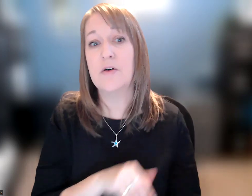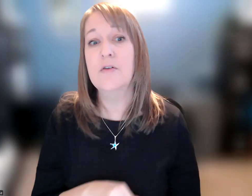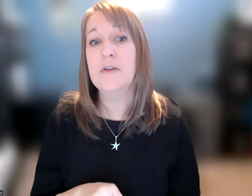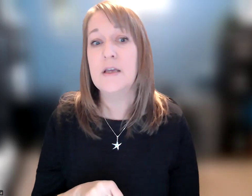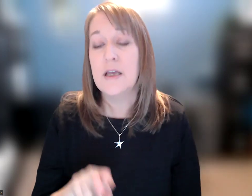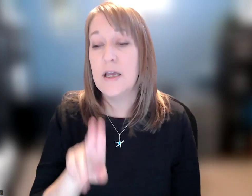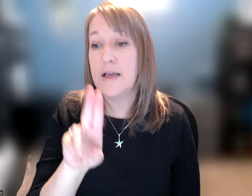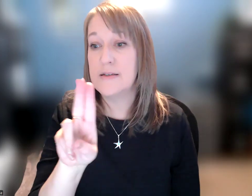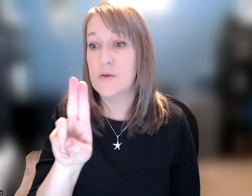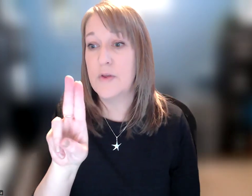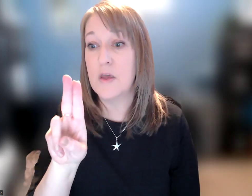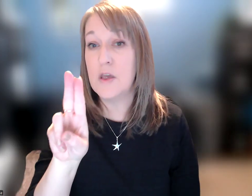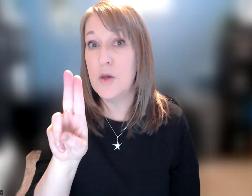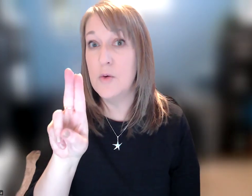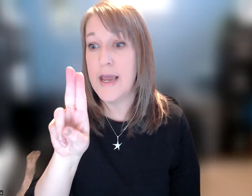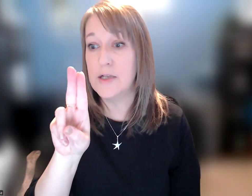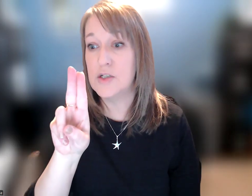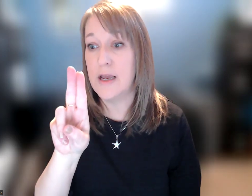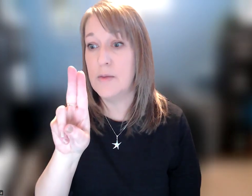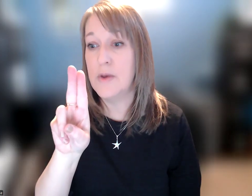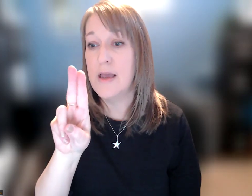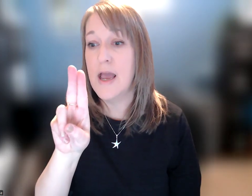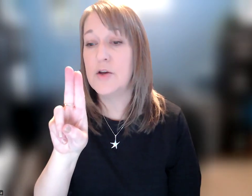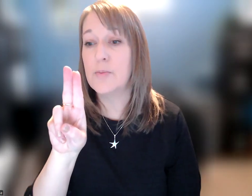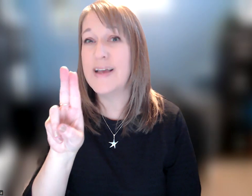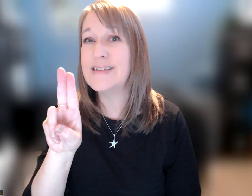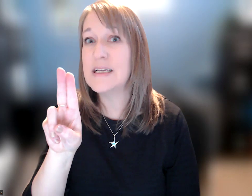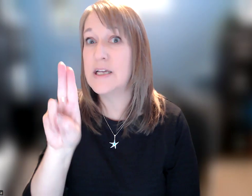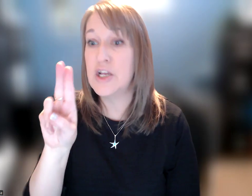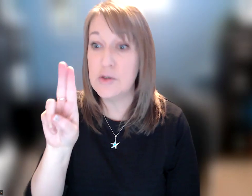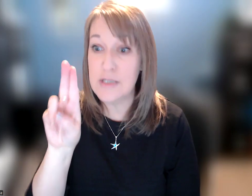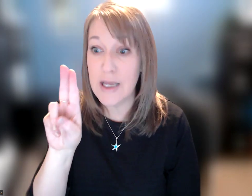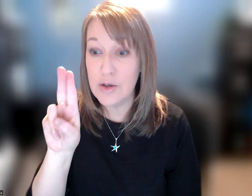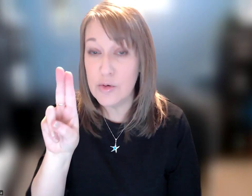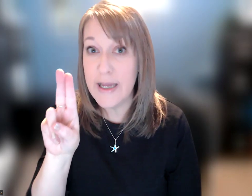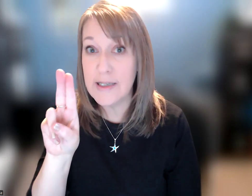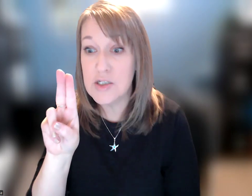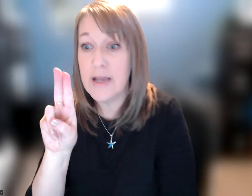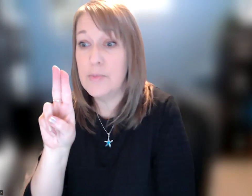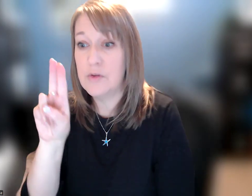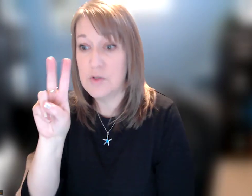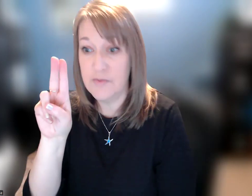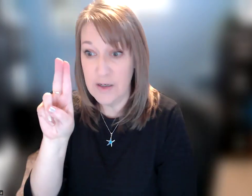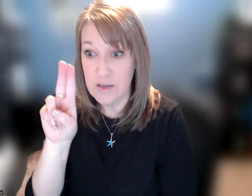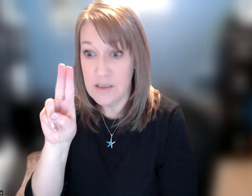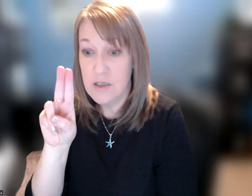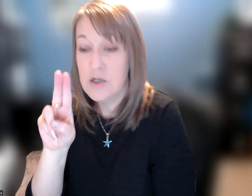Hospital is with a U hand shape, and you're basically going to use that U hand shape, those fingers,